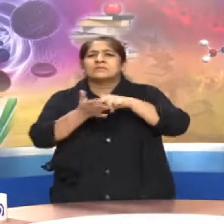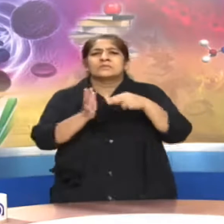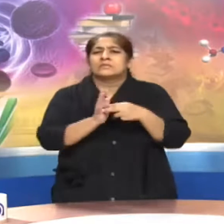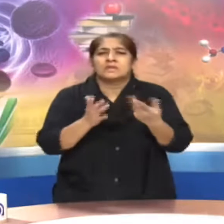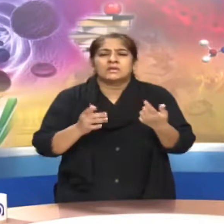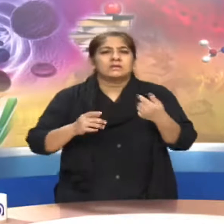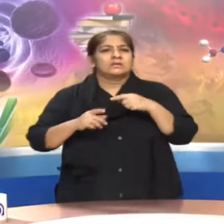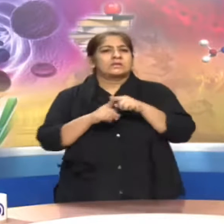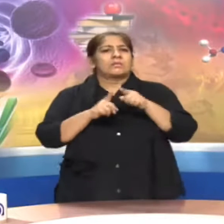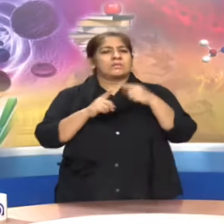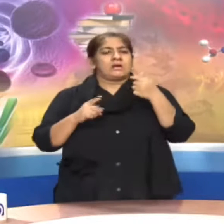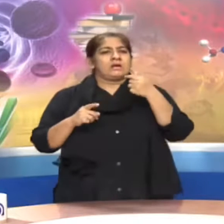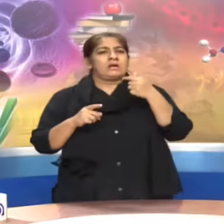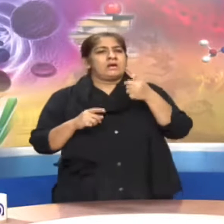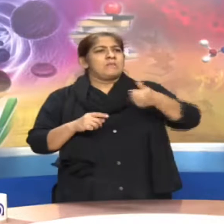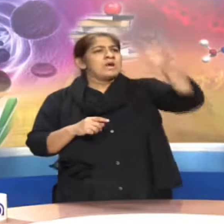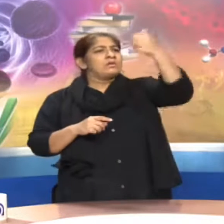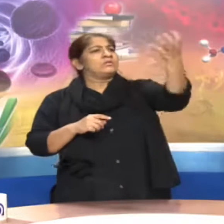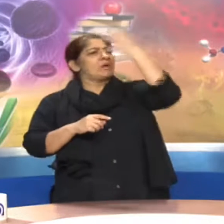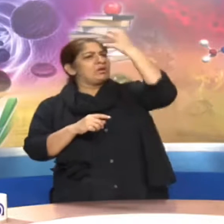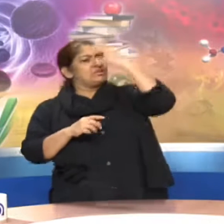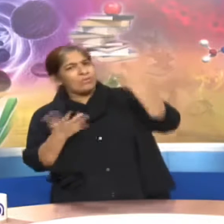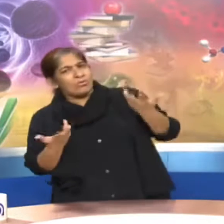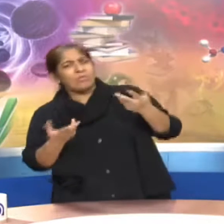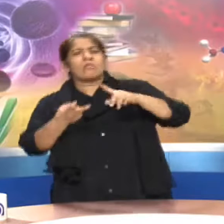just as we were discussing about the emotional barriers,